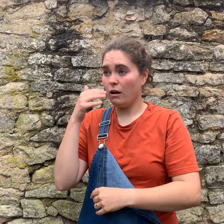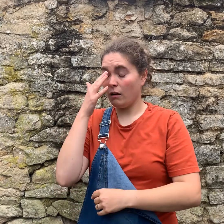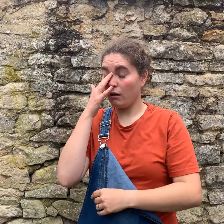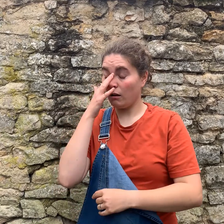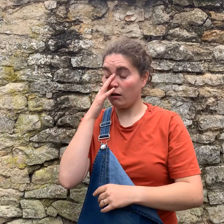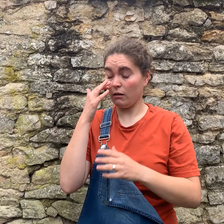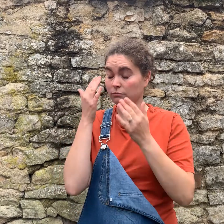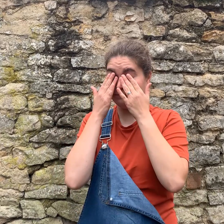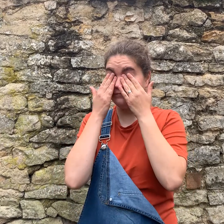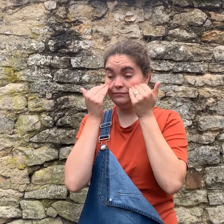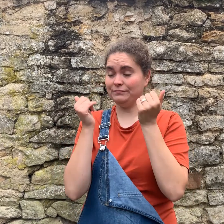something.